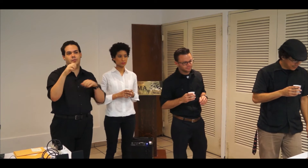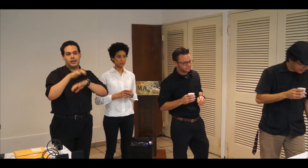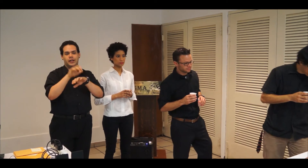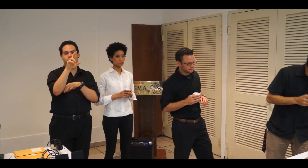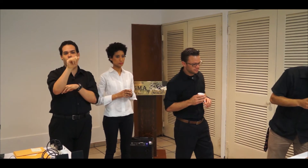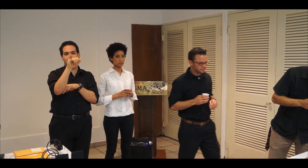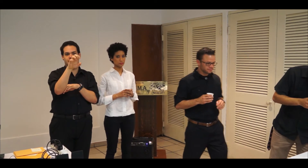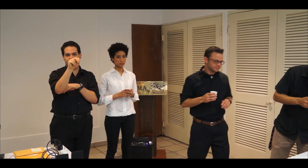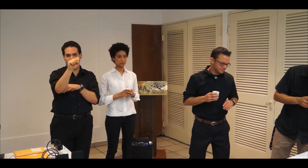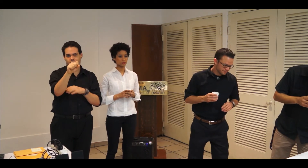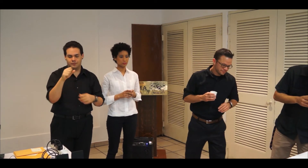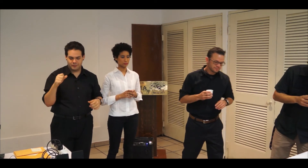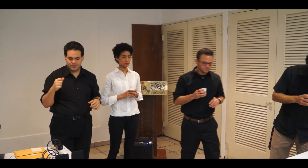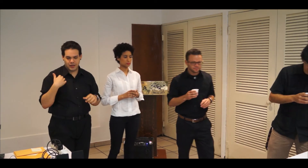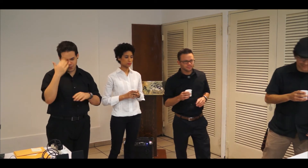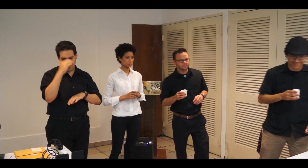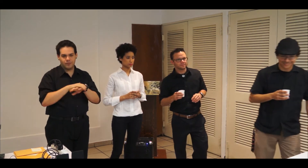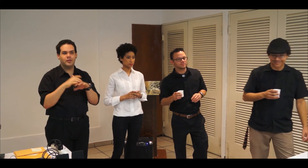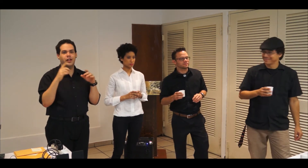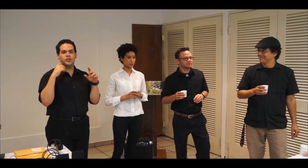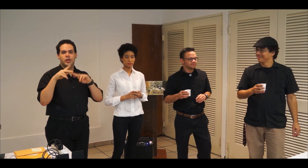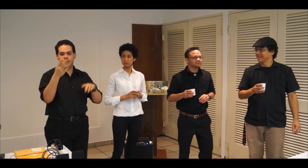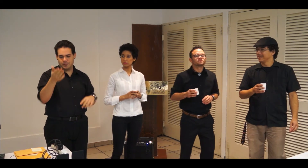o en inglés raisins Porque I know we have an English audience